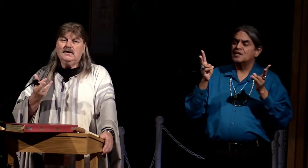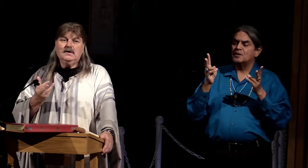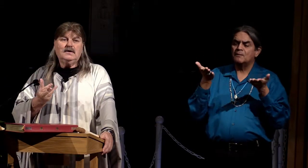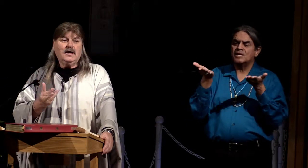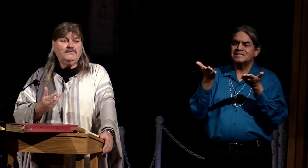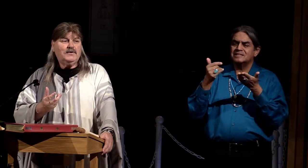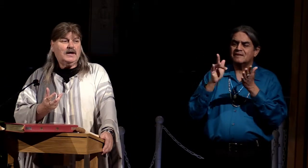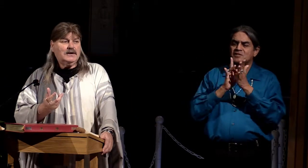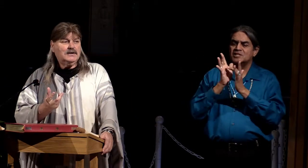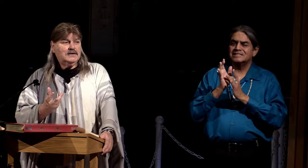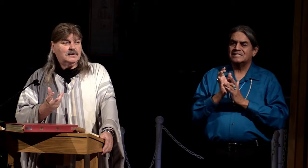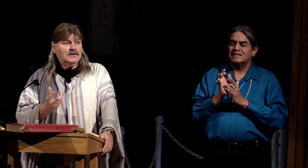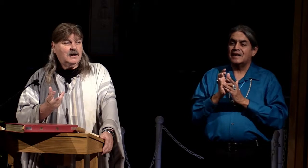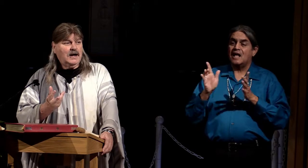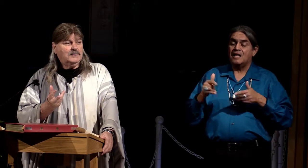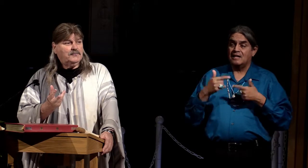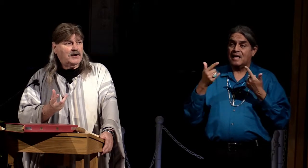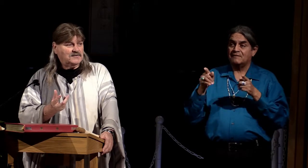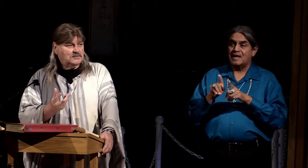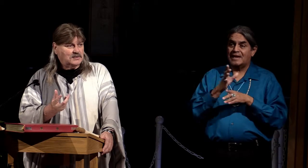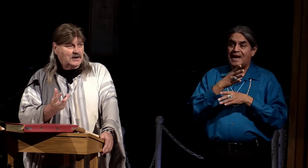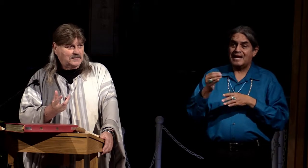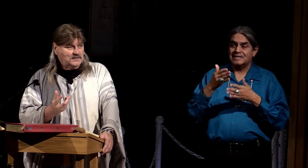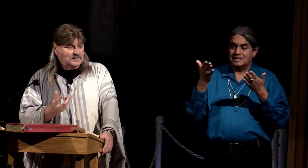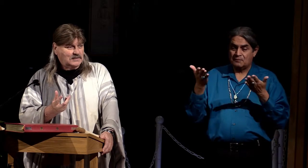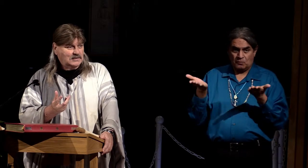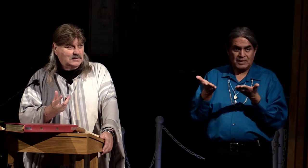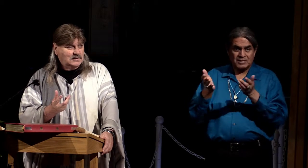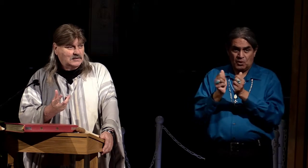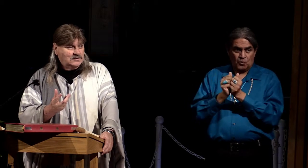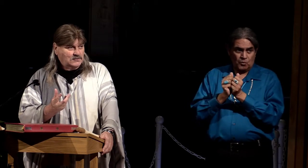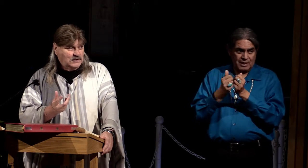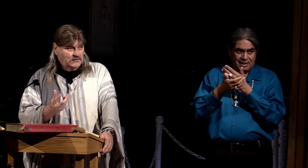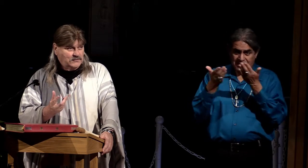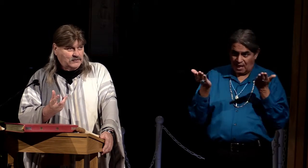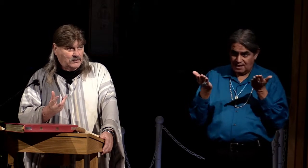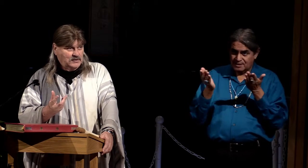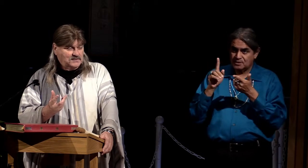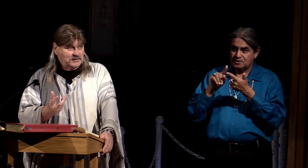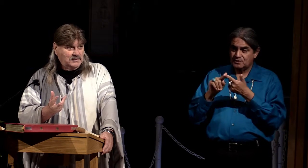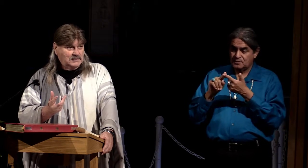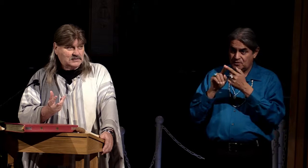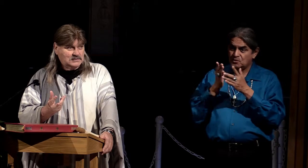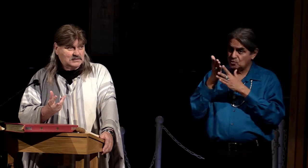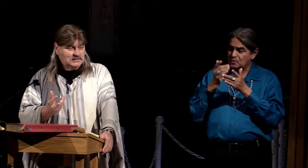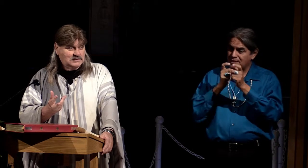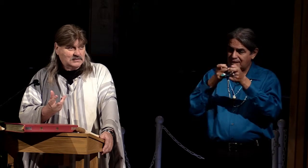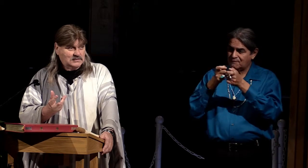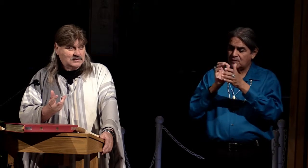Jesus, lifelike and present with us, through the gift of the Holy Spirit.